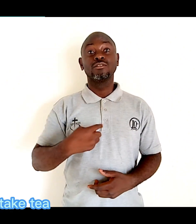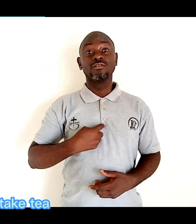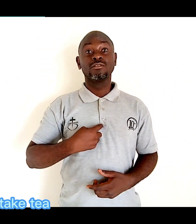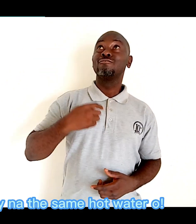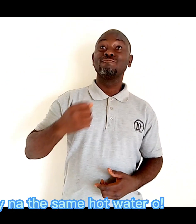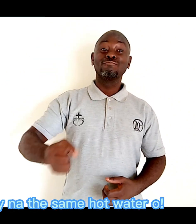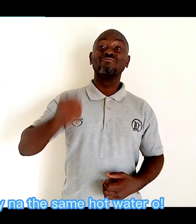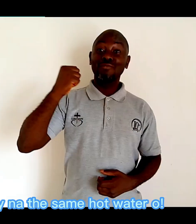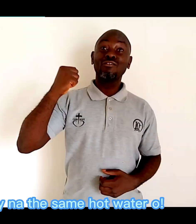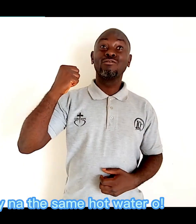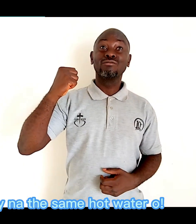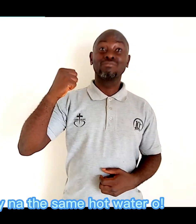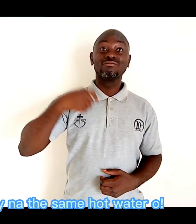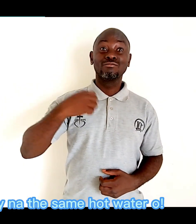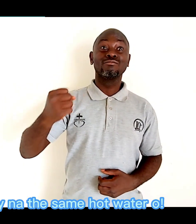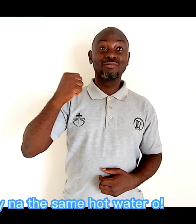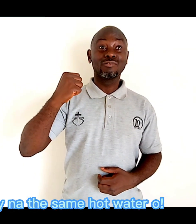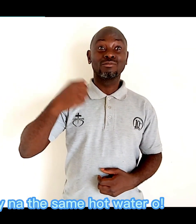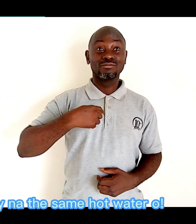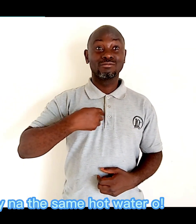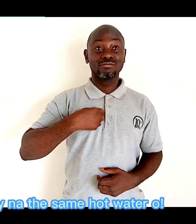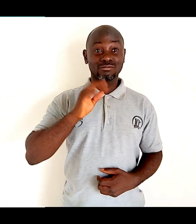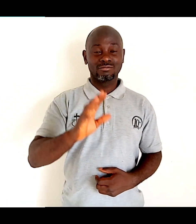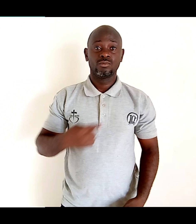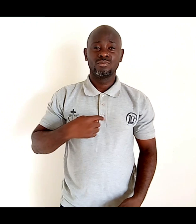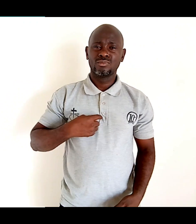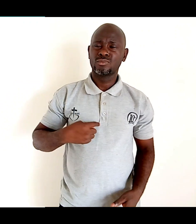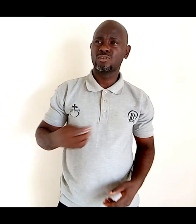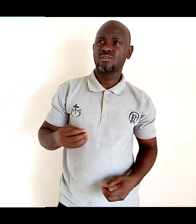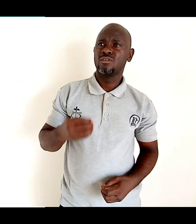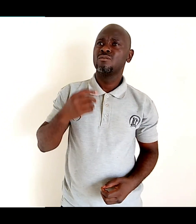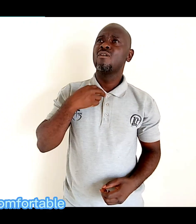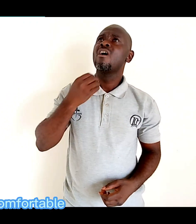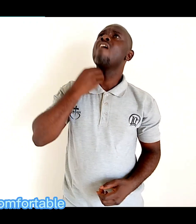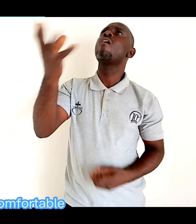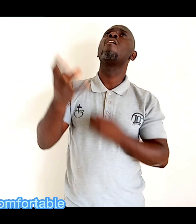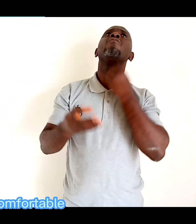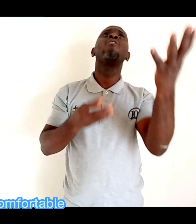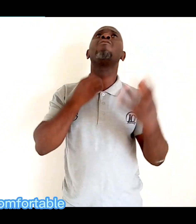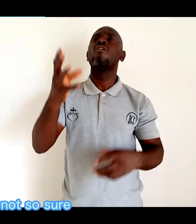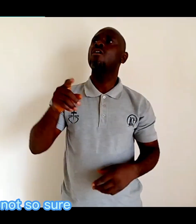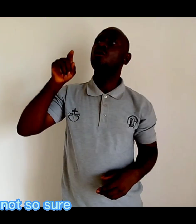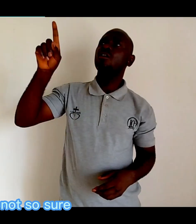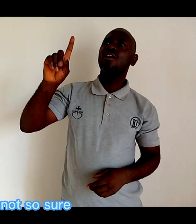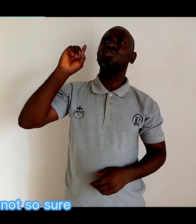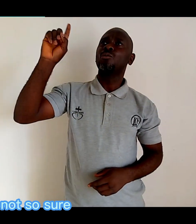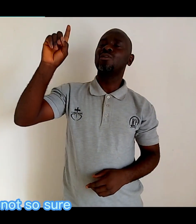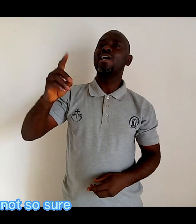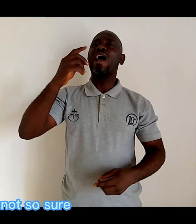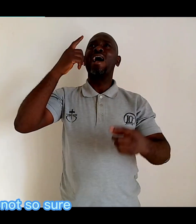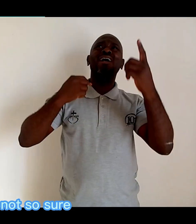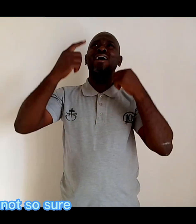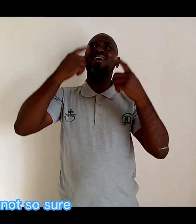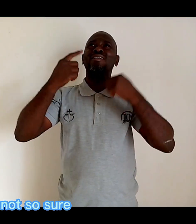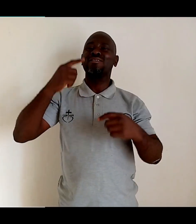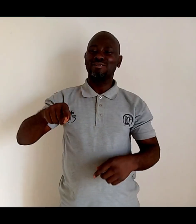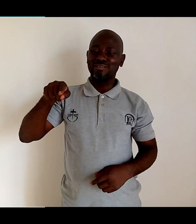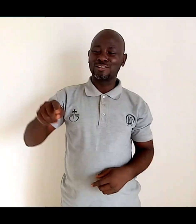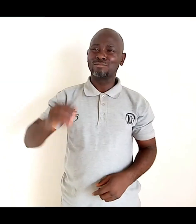Whether I take two, I take pop. At the end of the day, at the same hot hotel. Don't get too comfortable. Even sure bet is not so